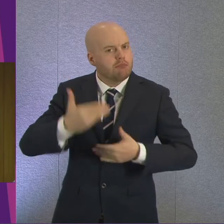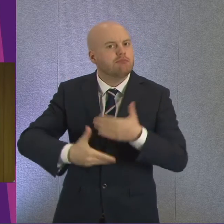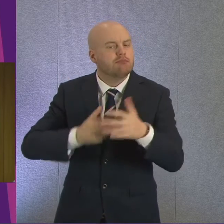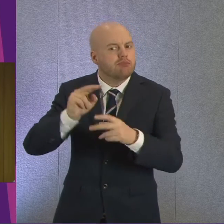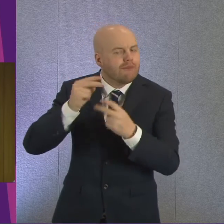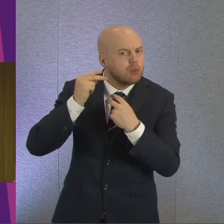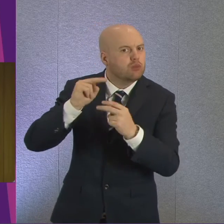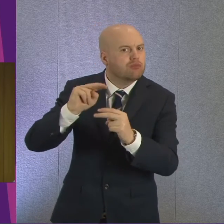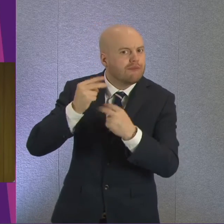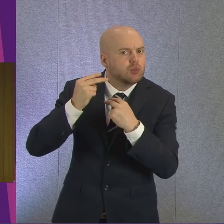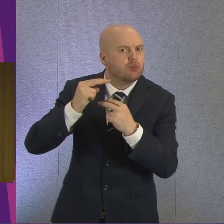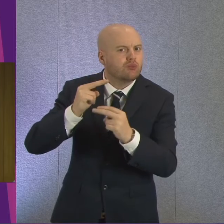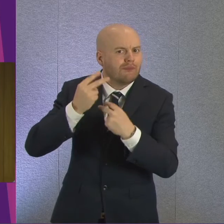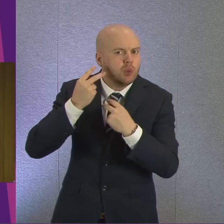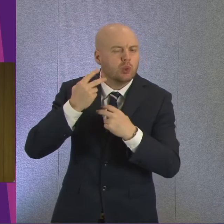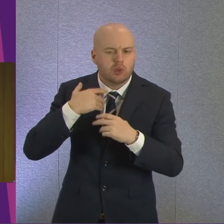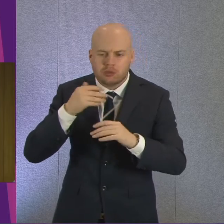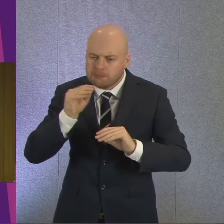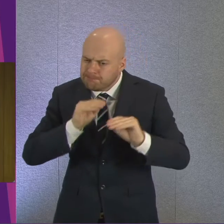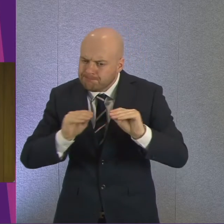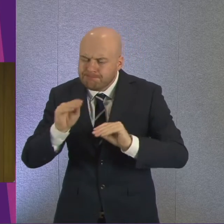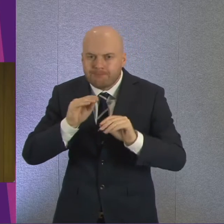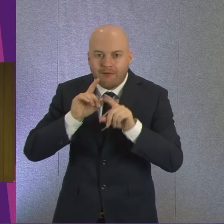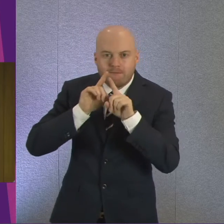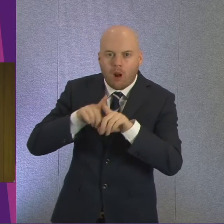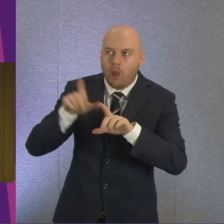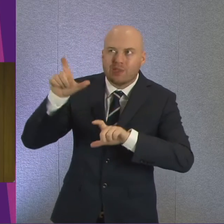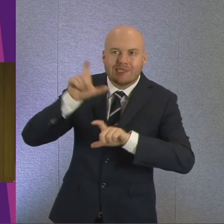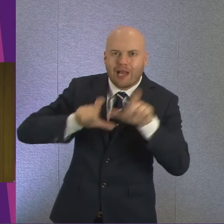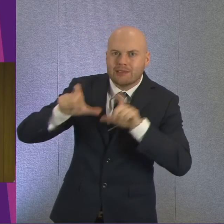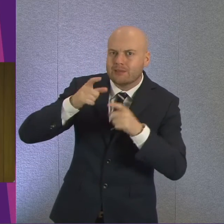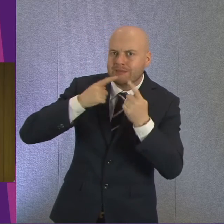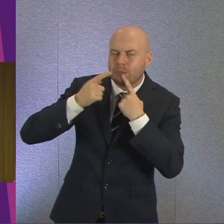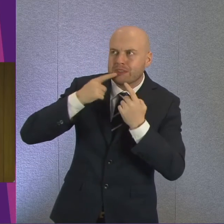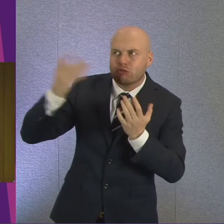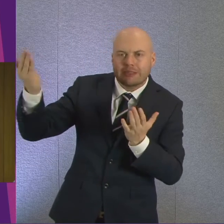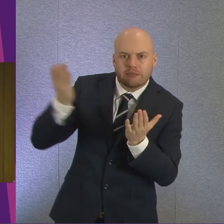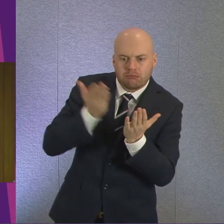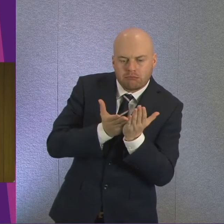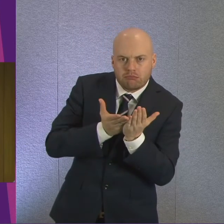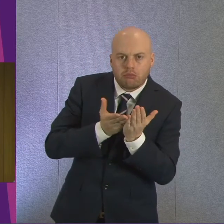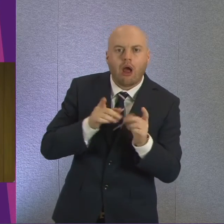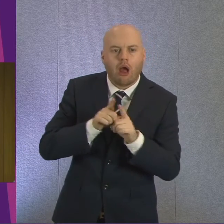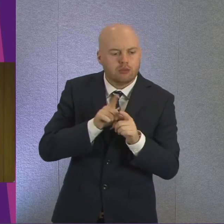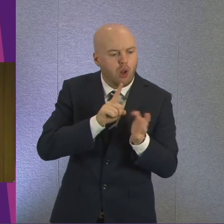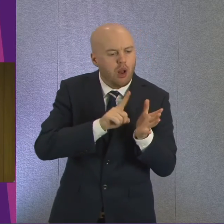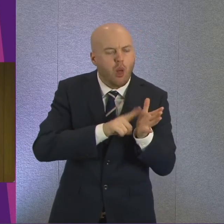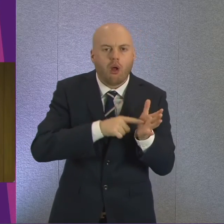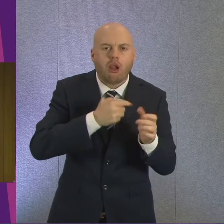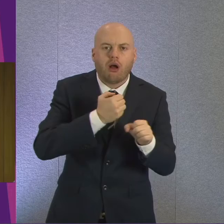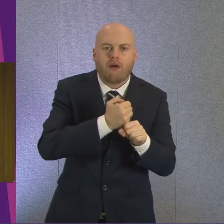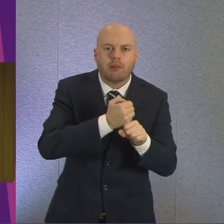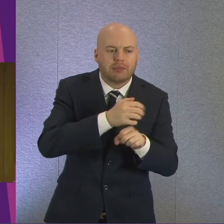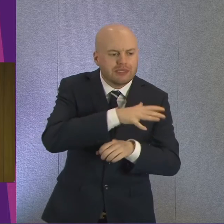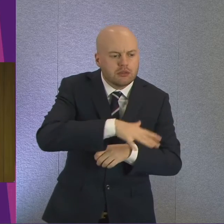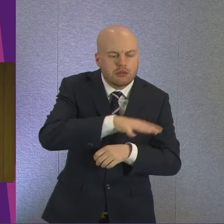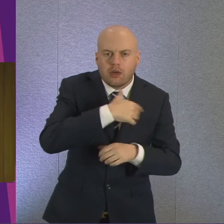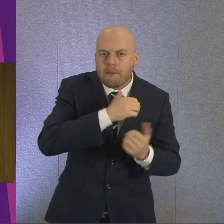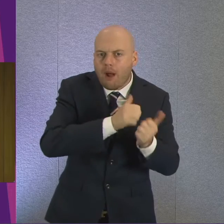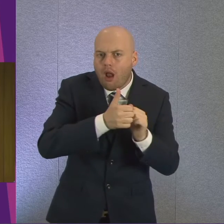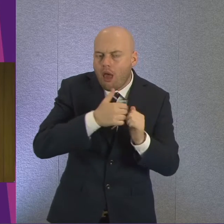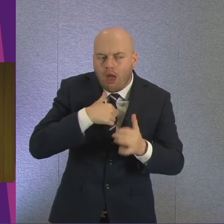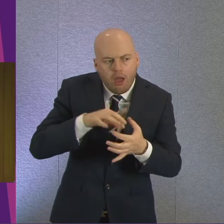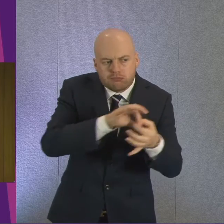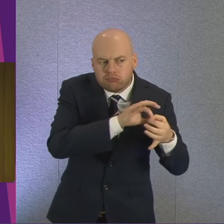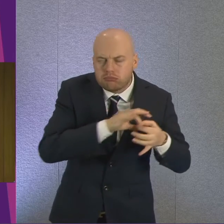to reopen our schools will be guided by the science and will include engagement with our local government partners. As the First Minister has stated, we hope to